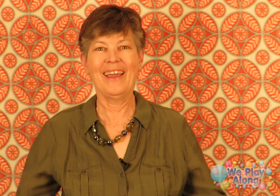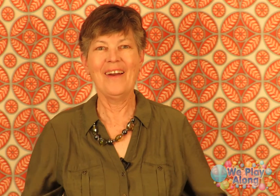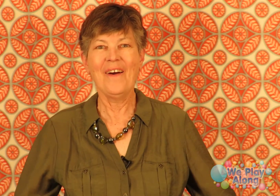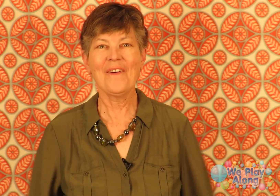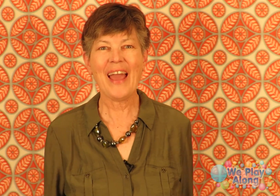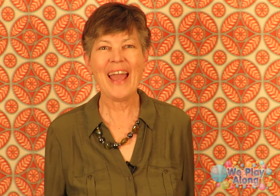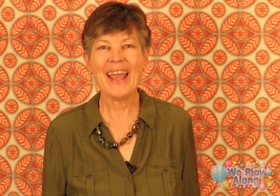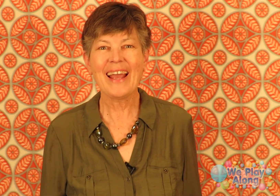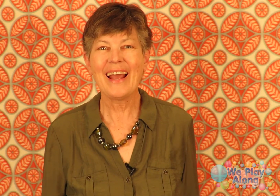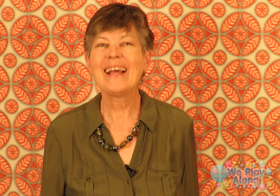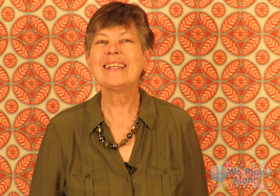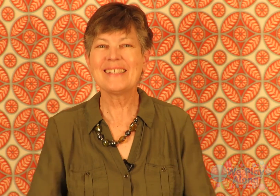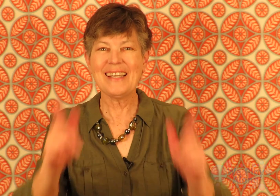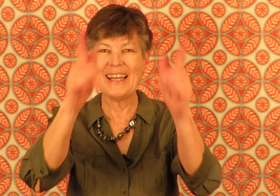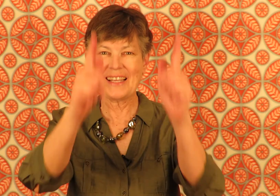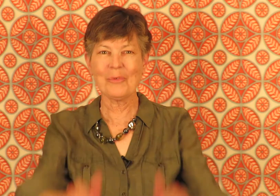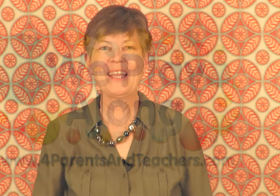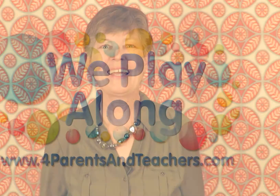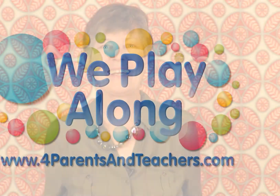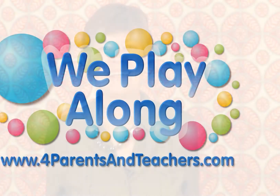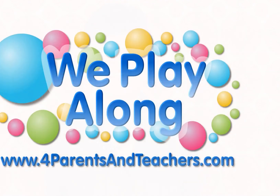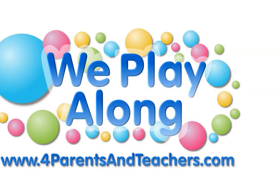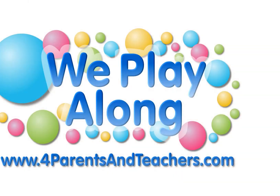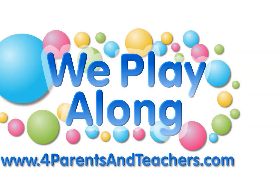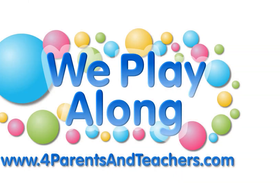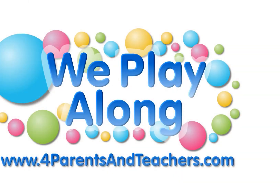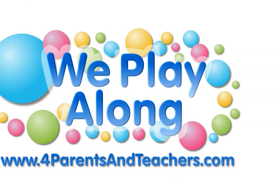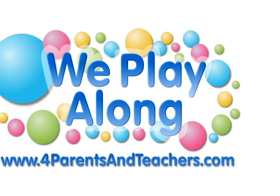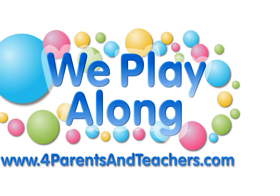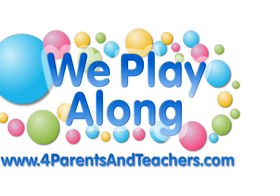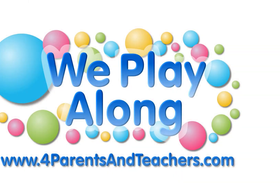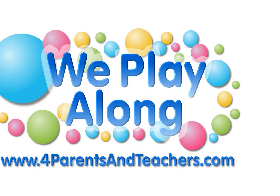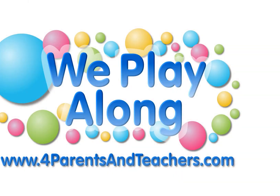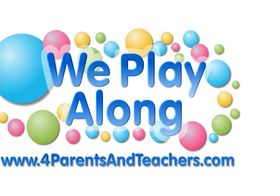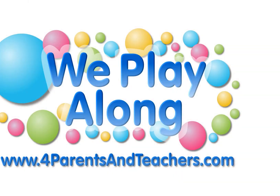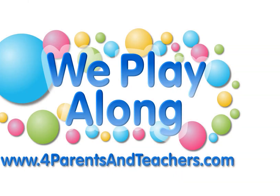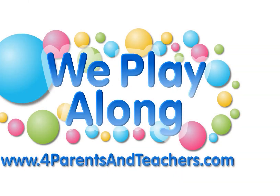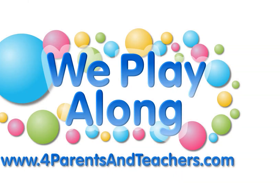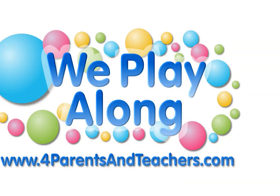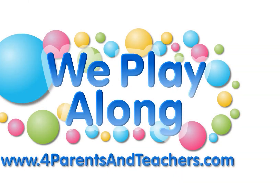Okay? See you next week. Play, play, play along. Come on and play along.